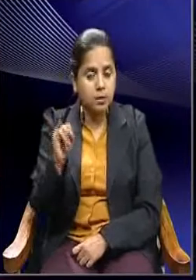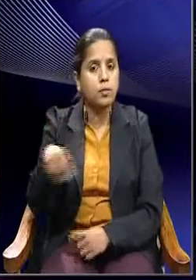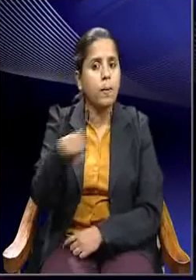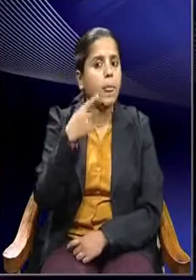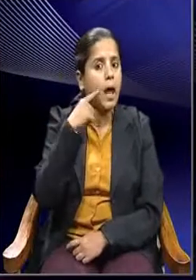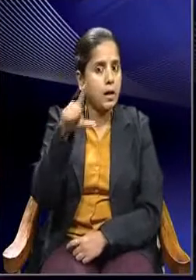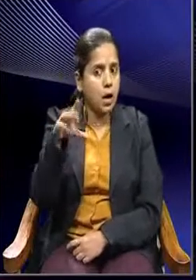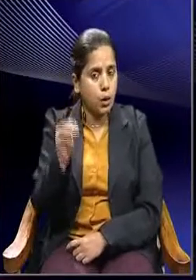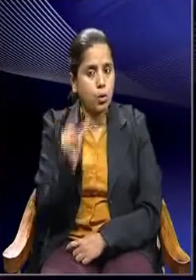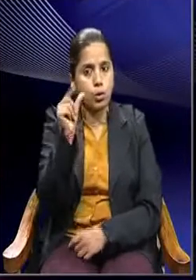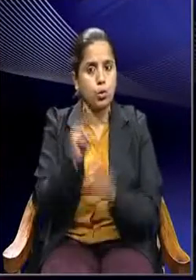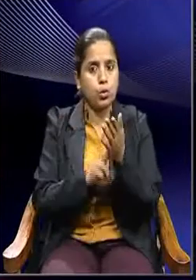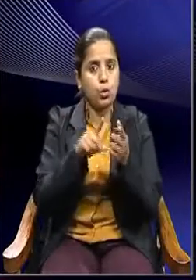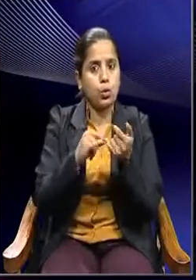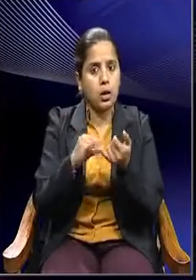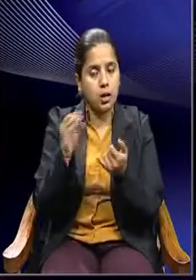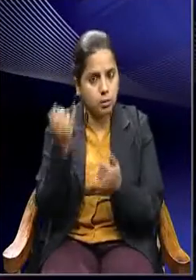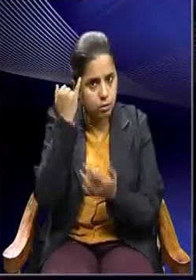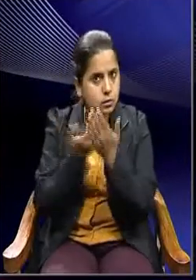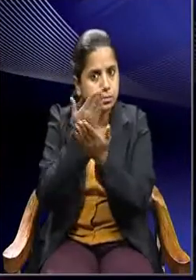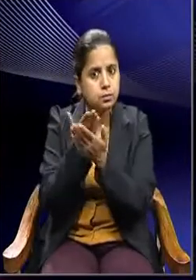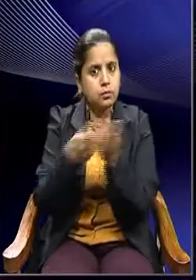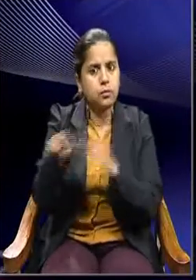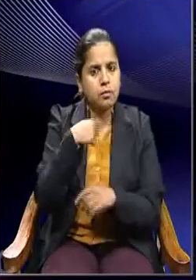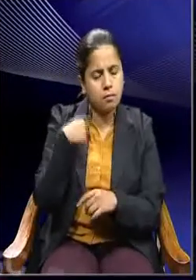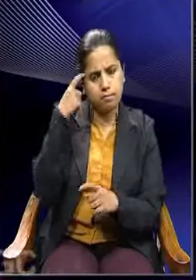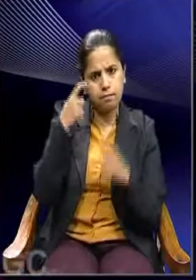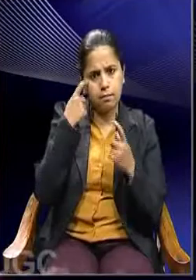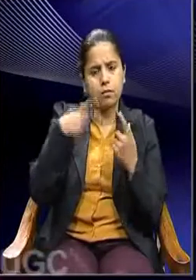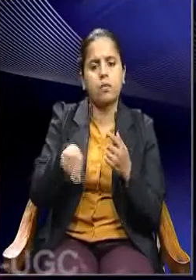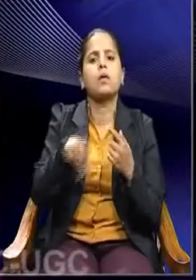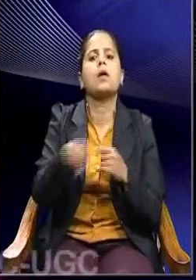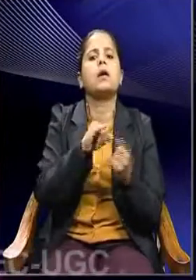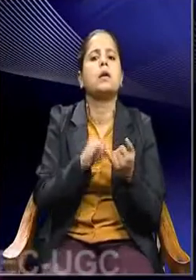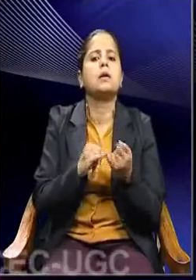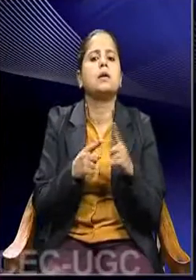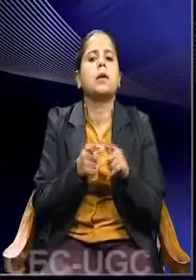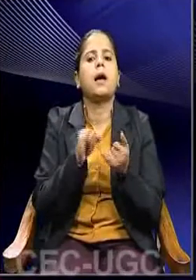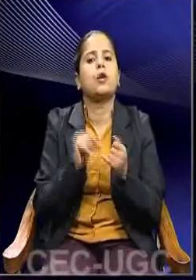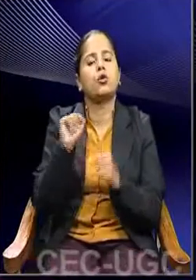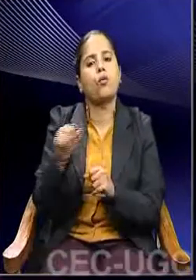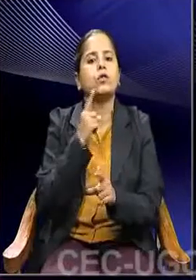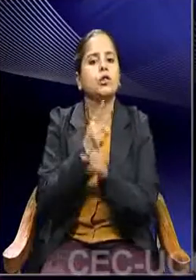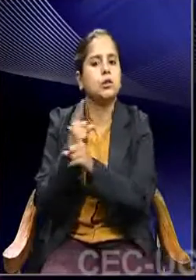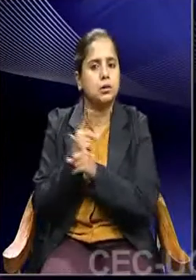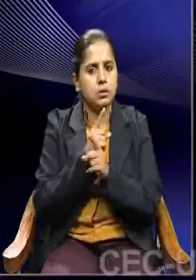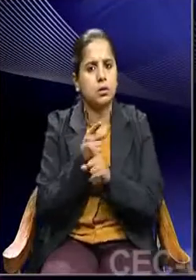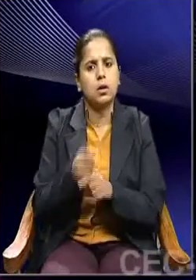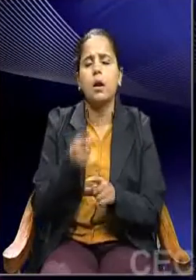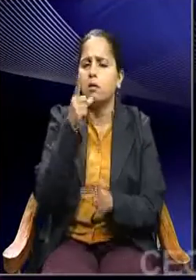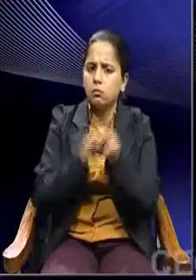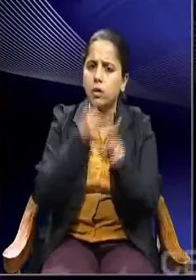1966 ILO UNESCO recommendation concerning the status of teachers. And therefore, every